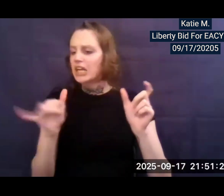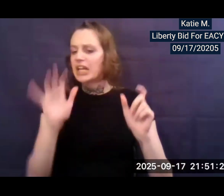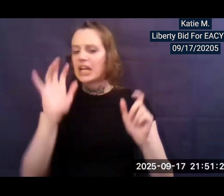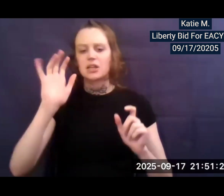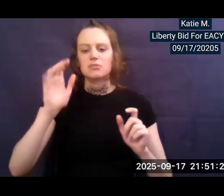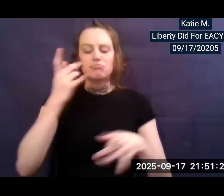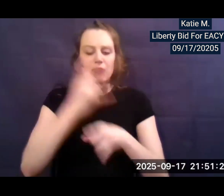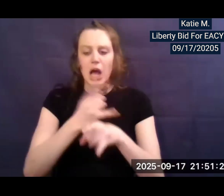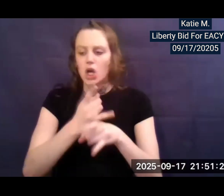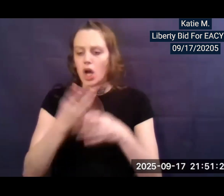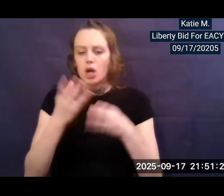college